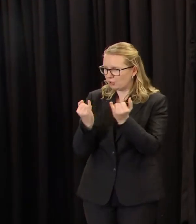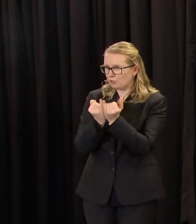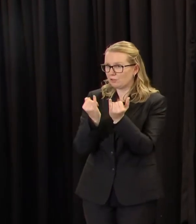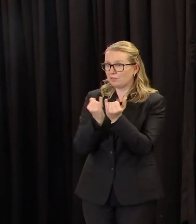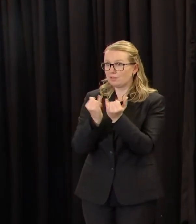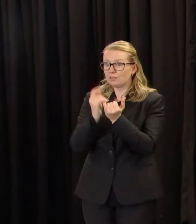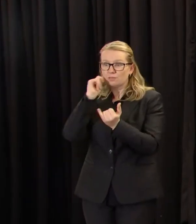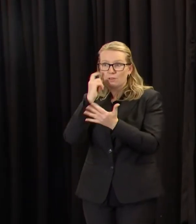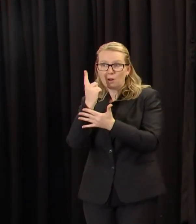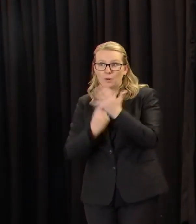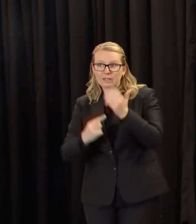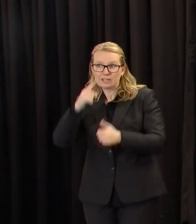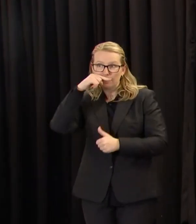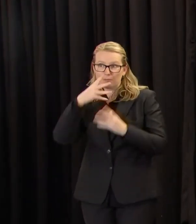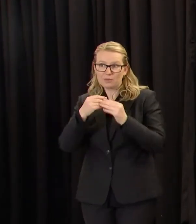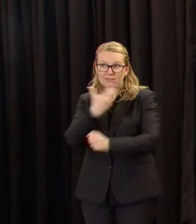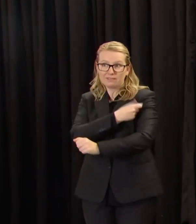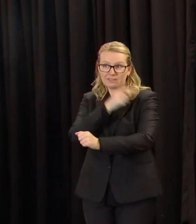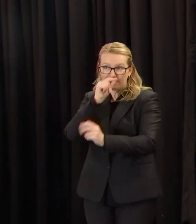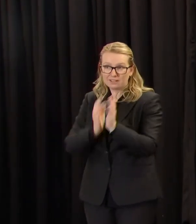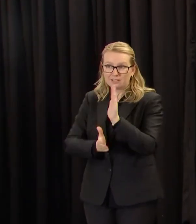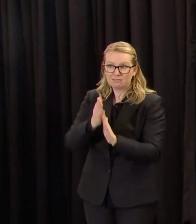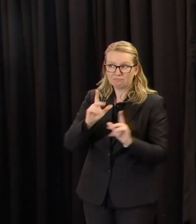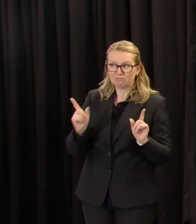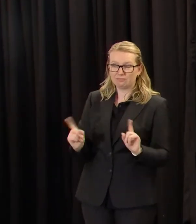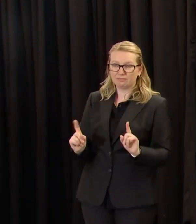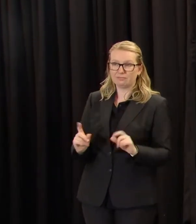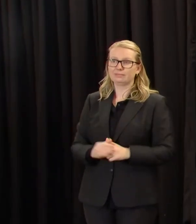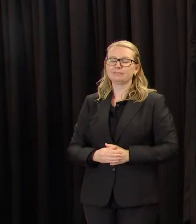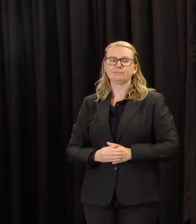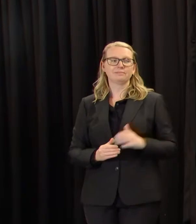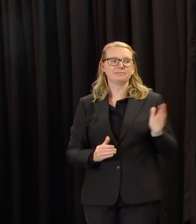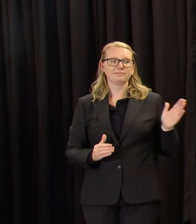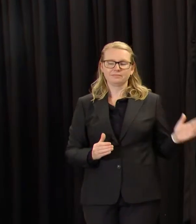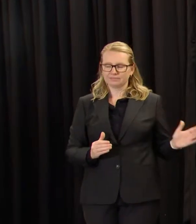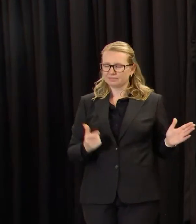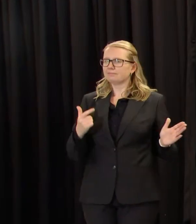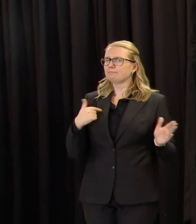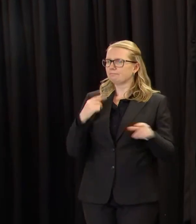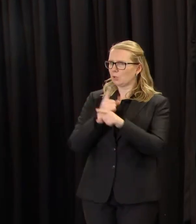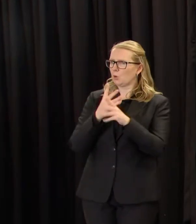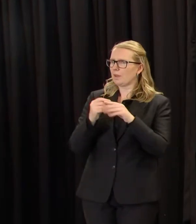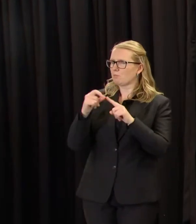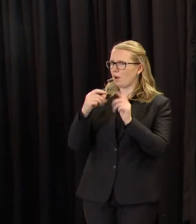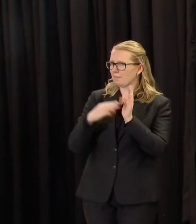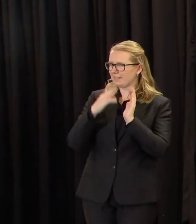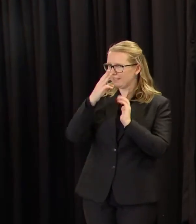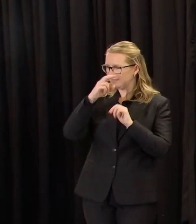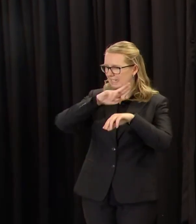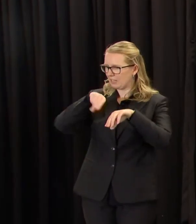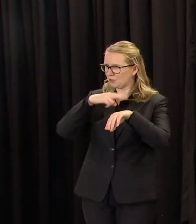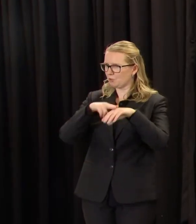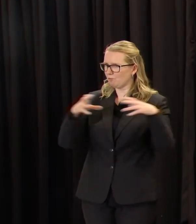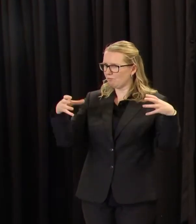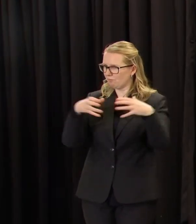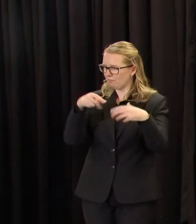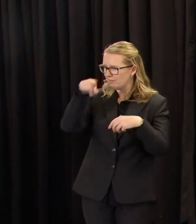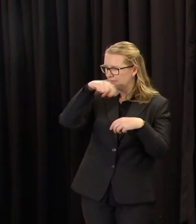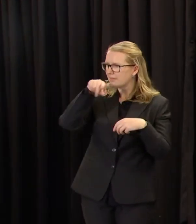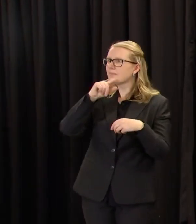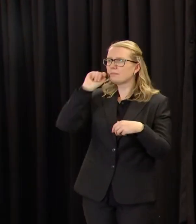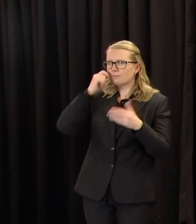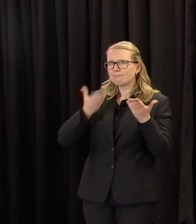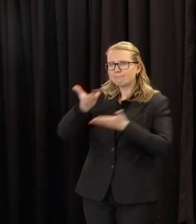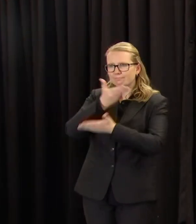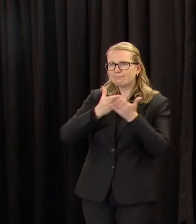vaccinated? Well, there's some work being done by National Cabinet, and as part of that conversation with the Prime Minister yesterday, I think we'll have some further discussions this week,